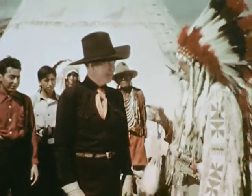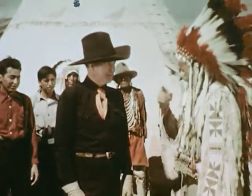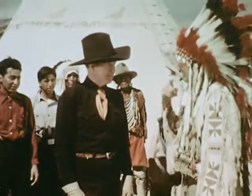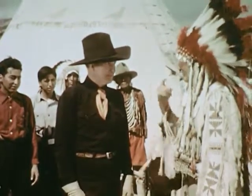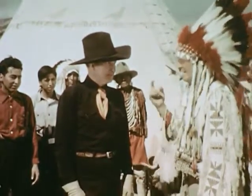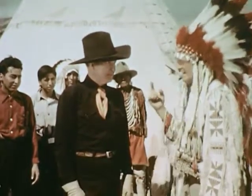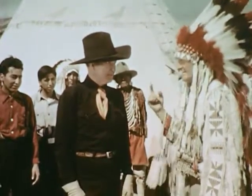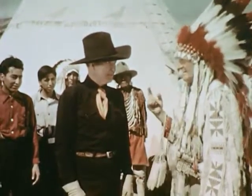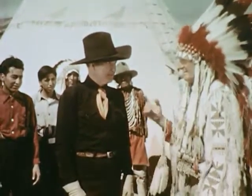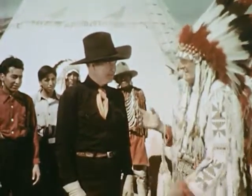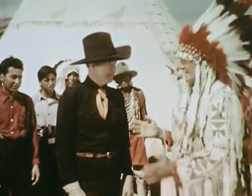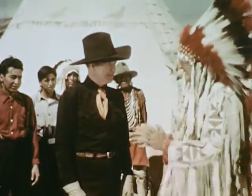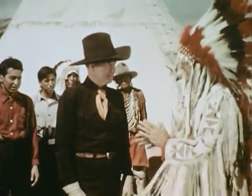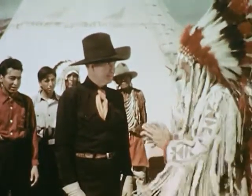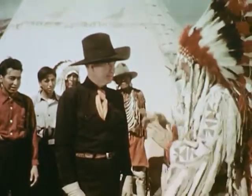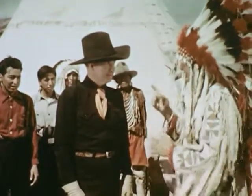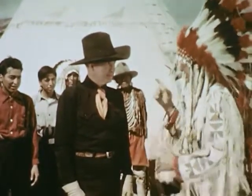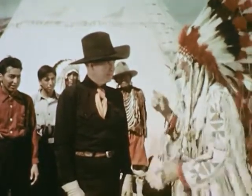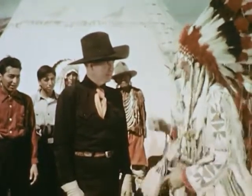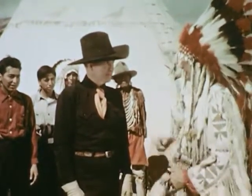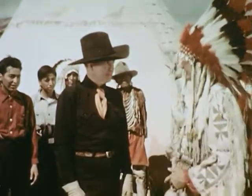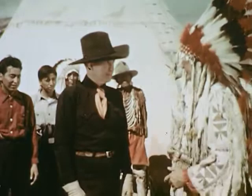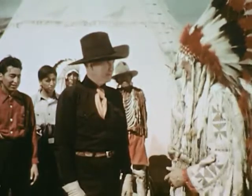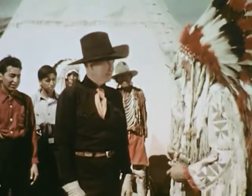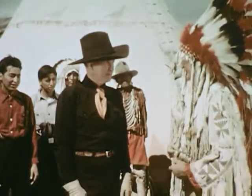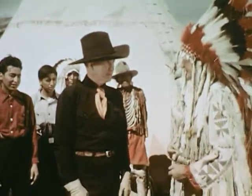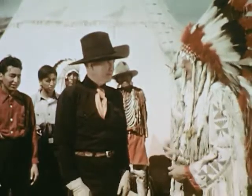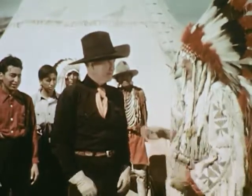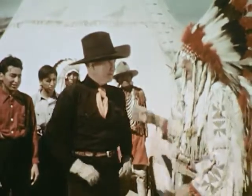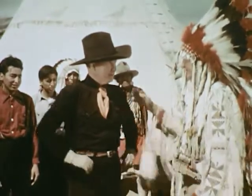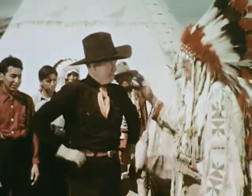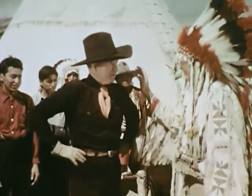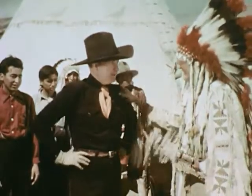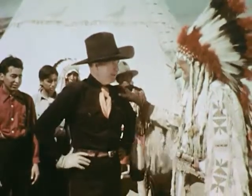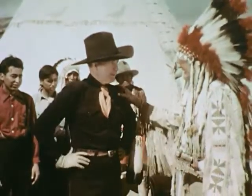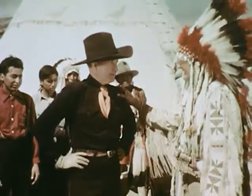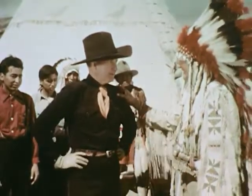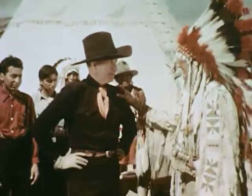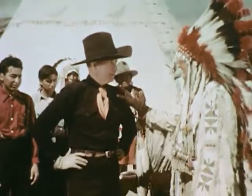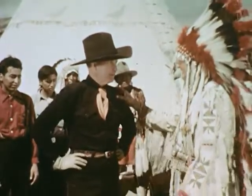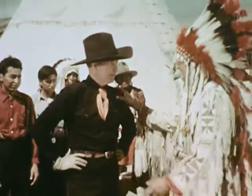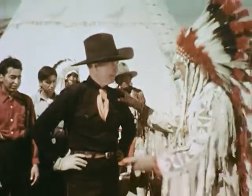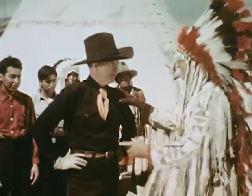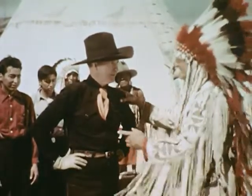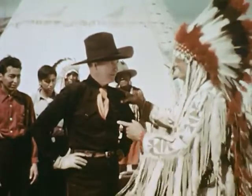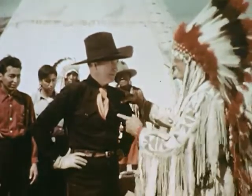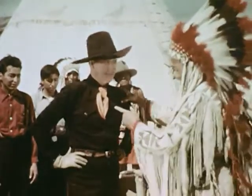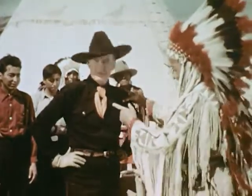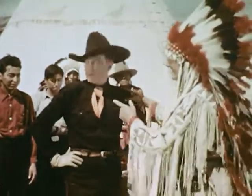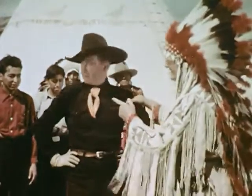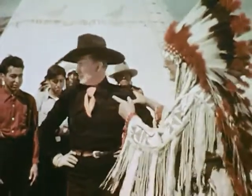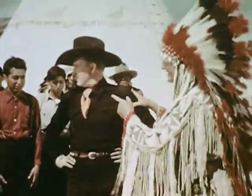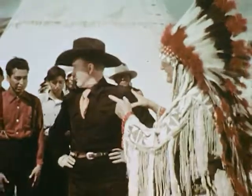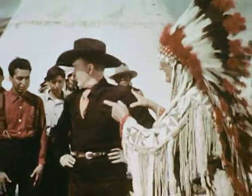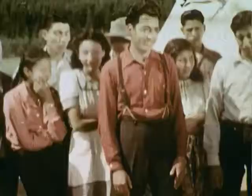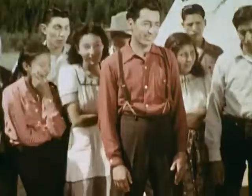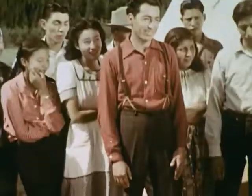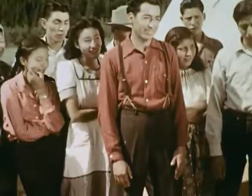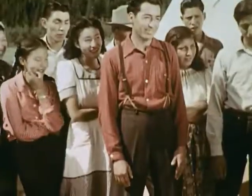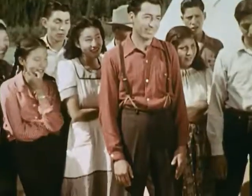called Blood. I'll tell the story in the sign language, and you, my friend, will interpret for these young, educated Indians. Very